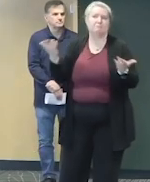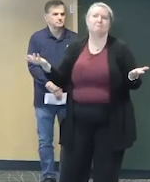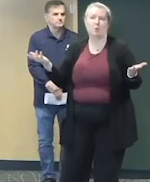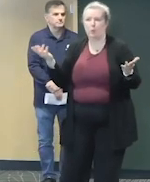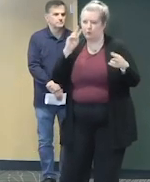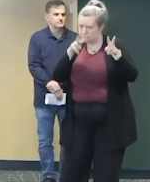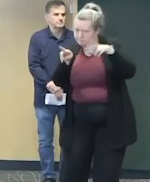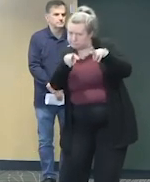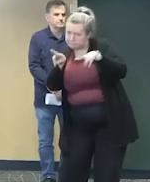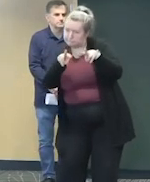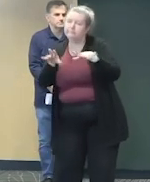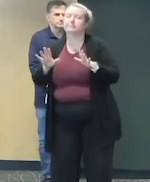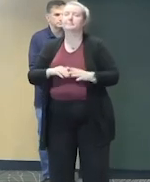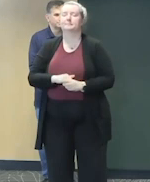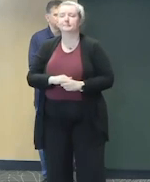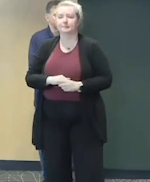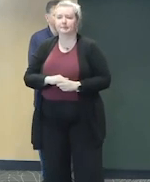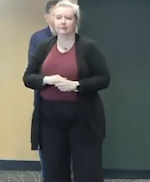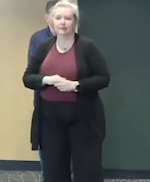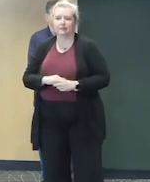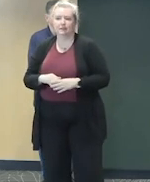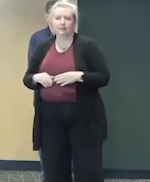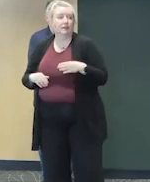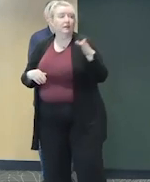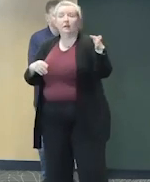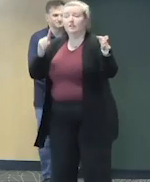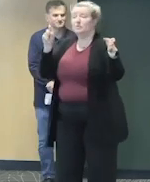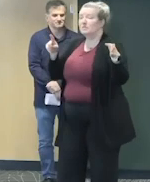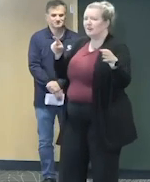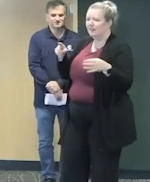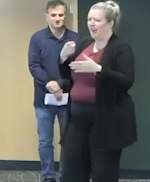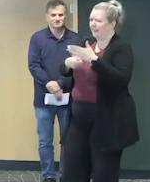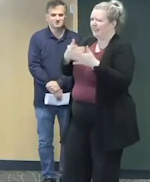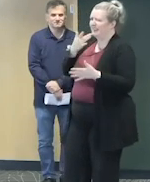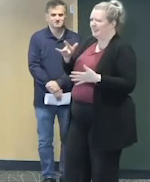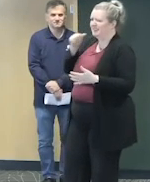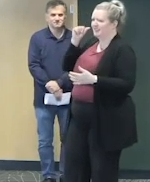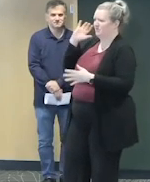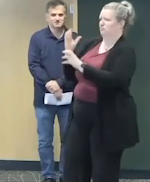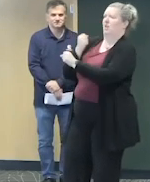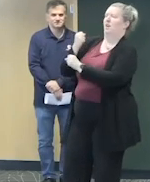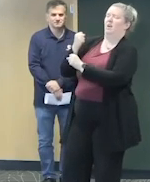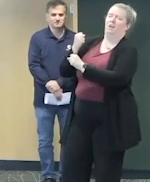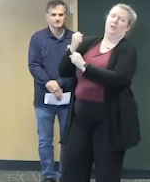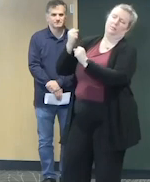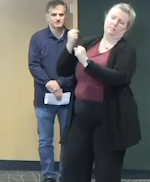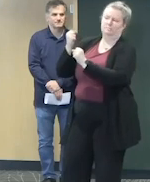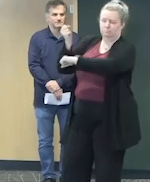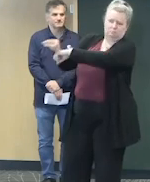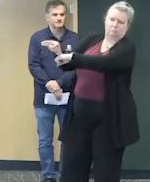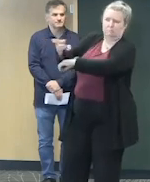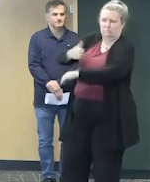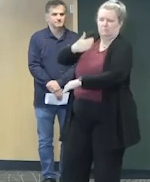Good win by them beating the Blackhawks, by the way, just to get that off my chest. Anyone else? Again, folks,